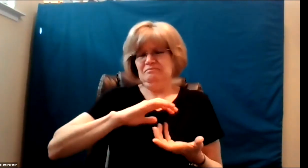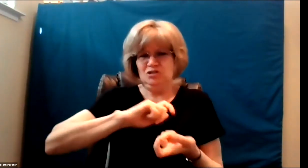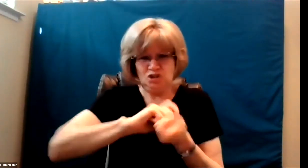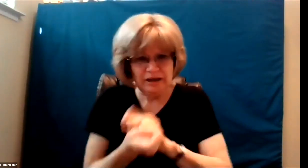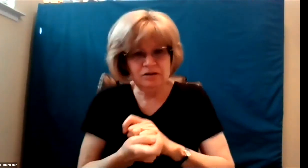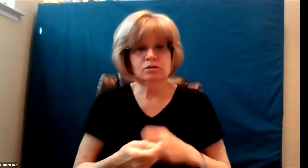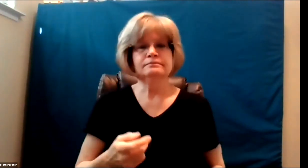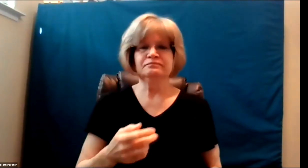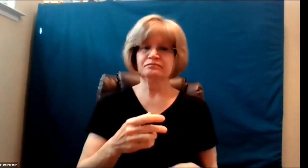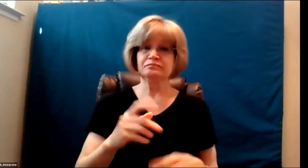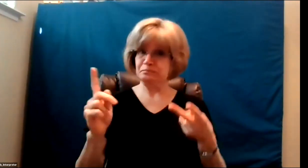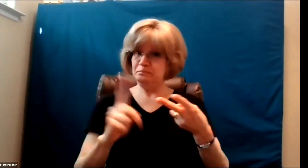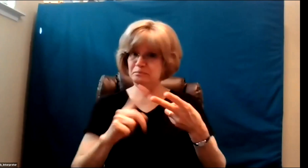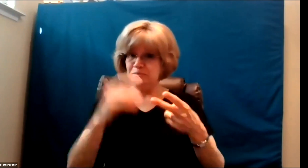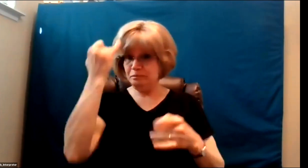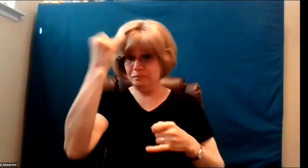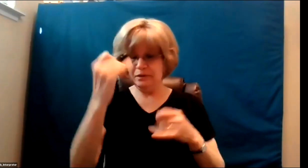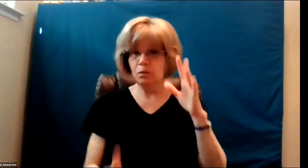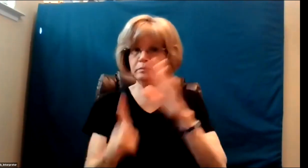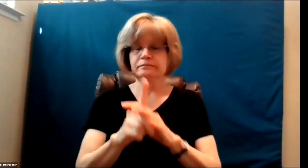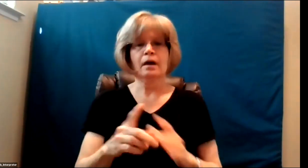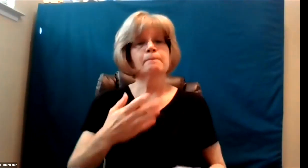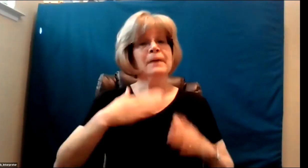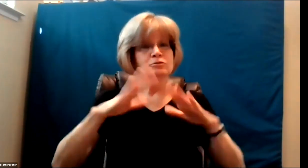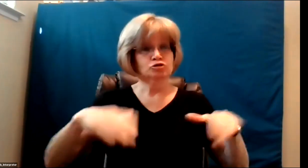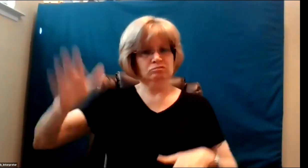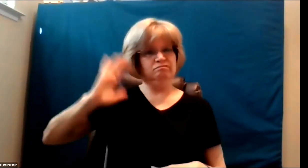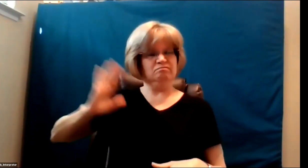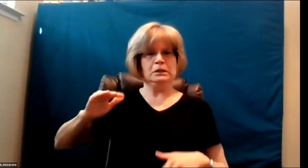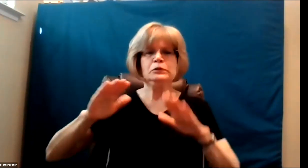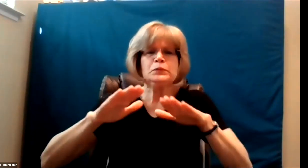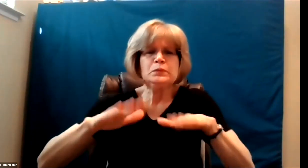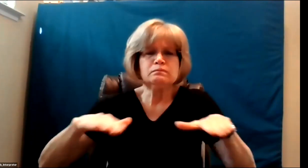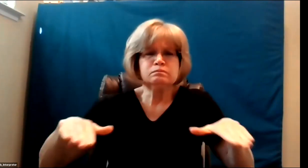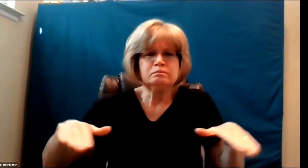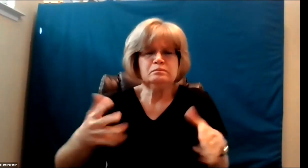would just be frustrated and everything would be going wrong, or they were just unhappy and they were just,